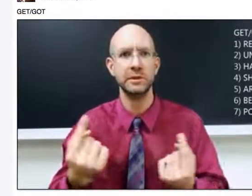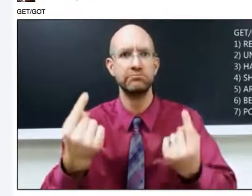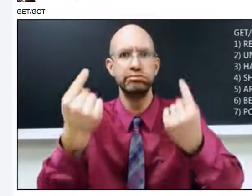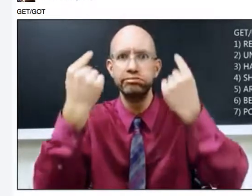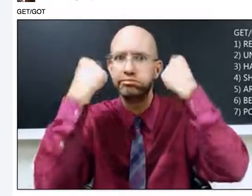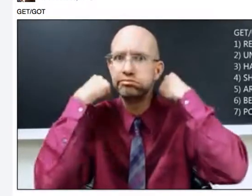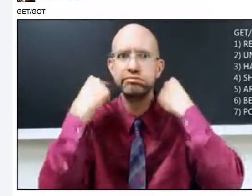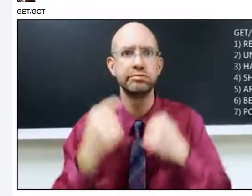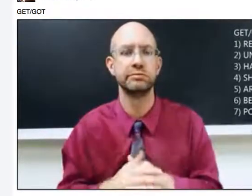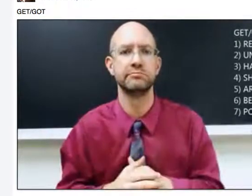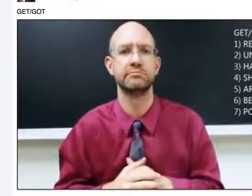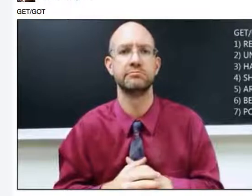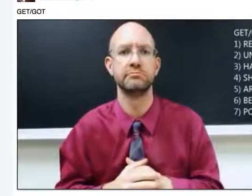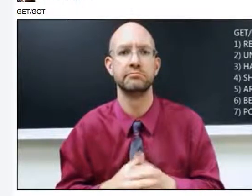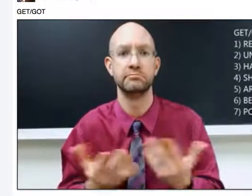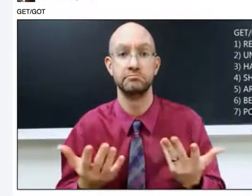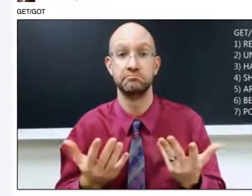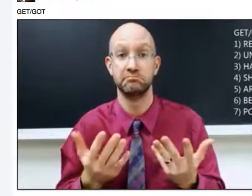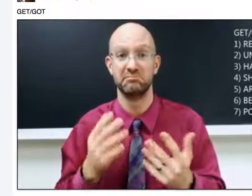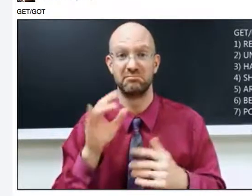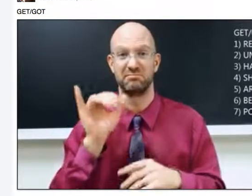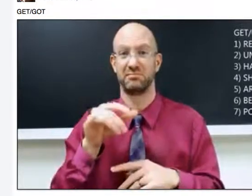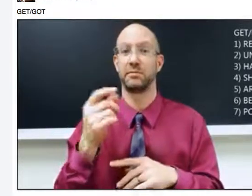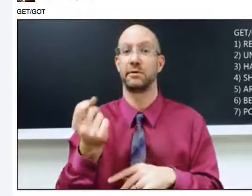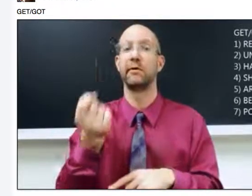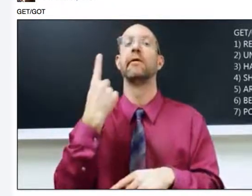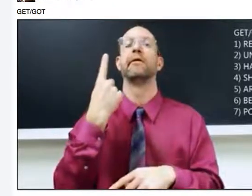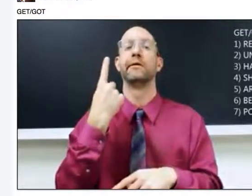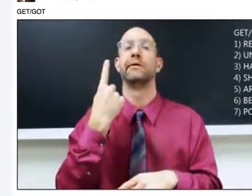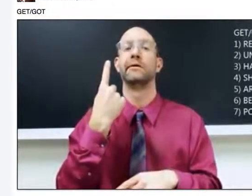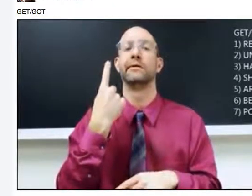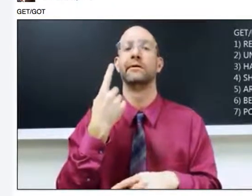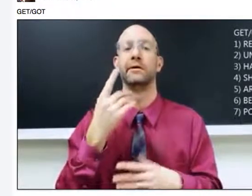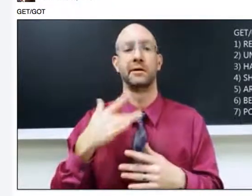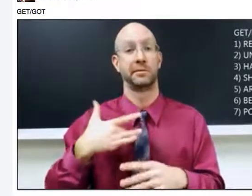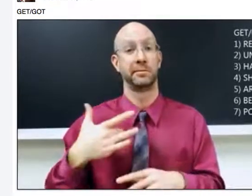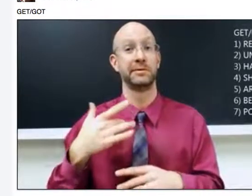Or I don't understand. Or it went straight over my head.